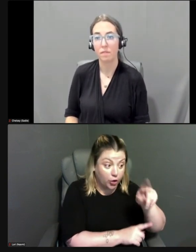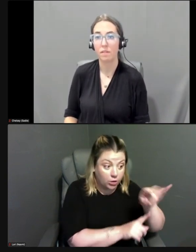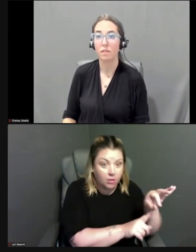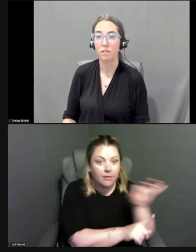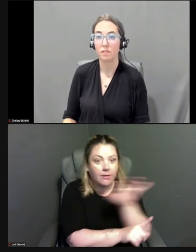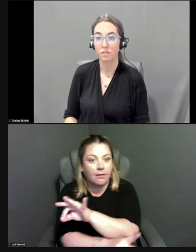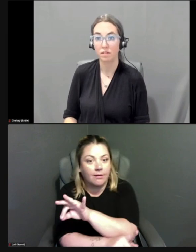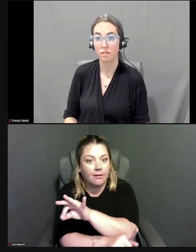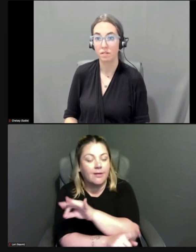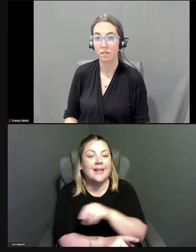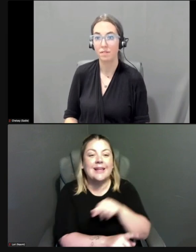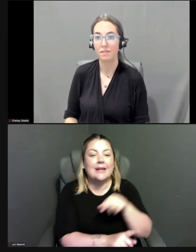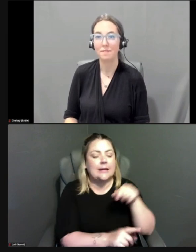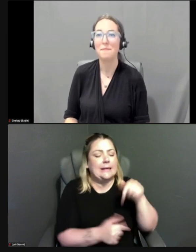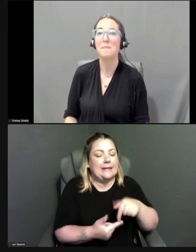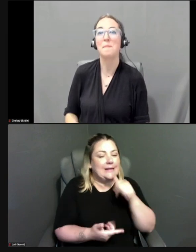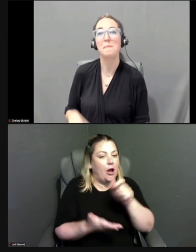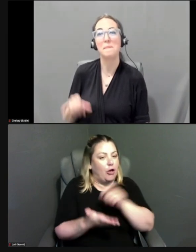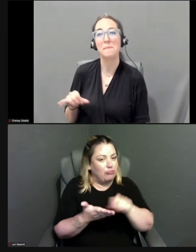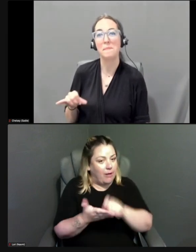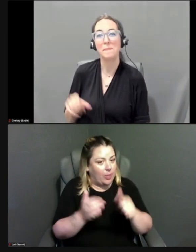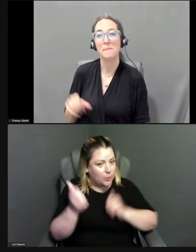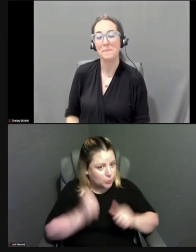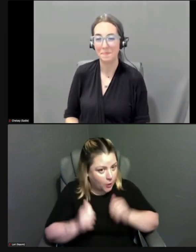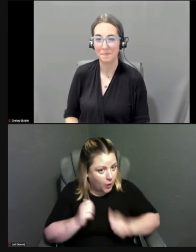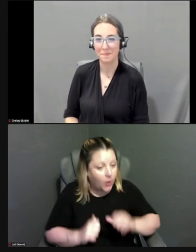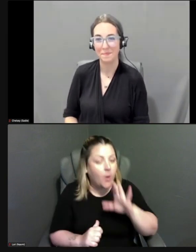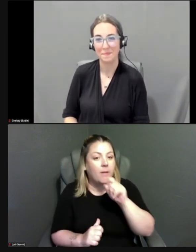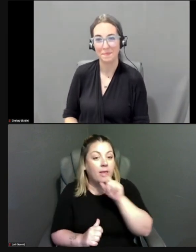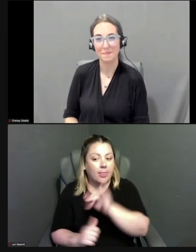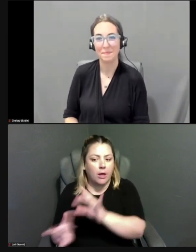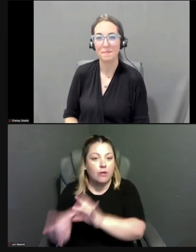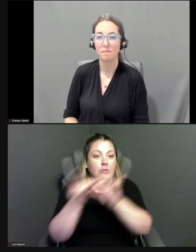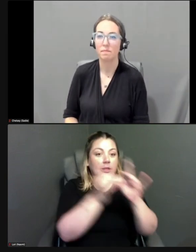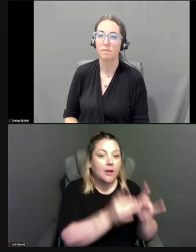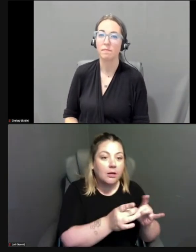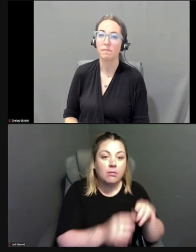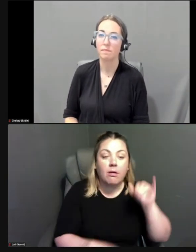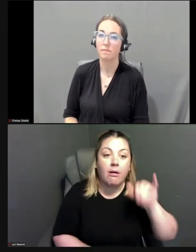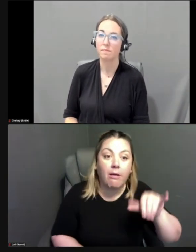like just that little bit of like connection was enough to make me be like, well, that's my